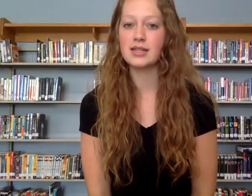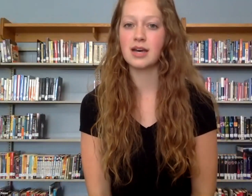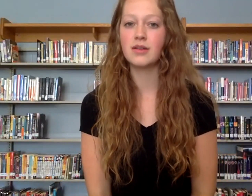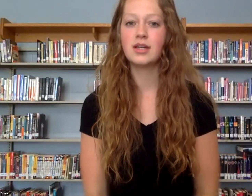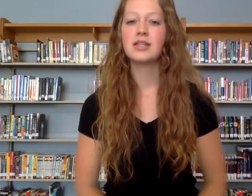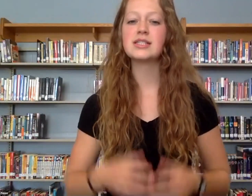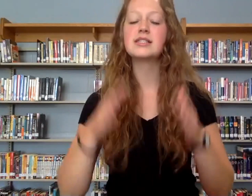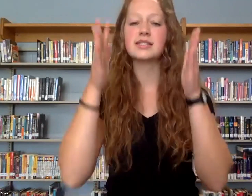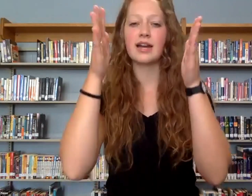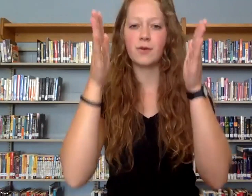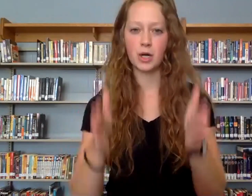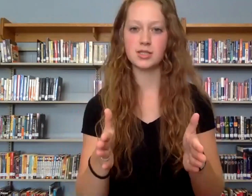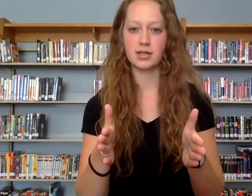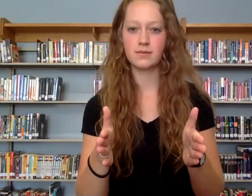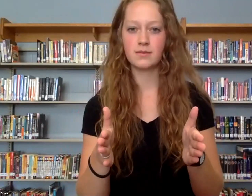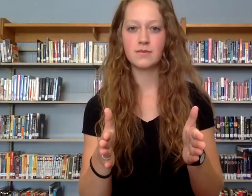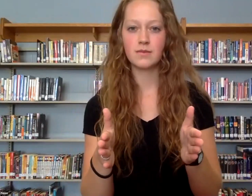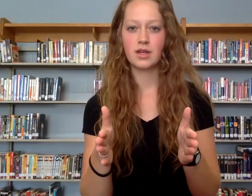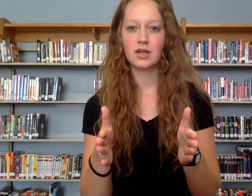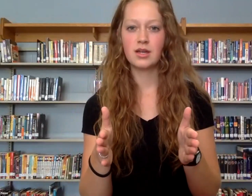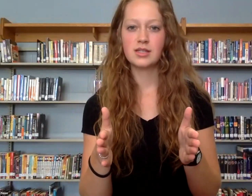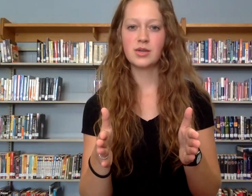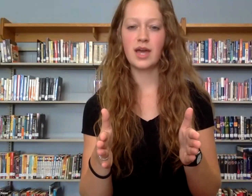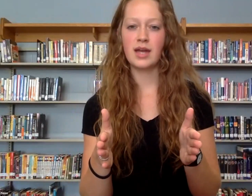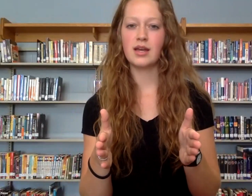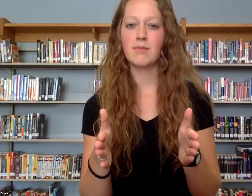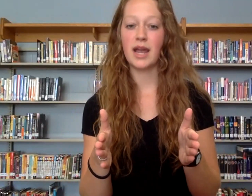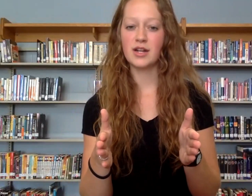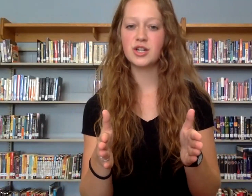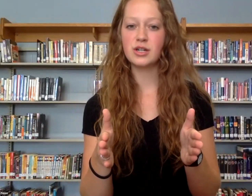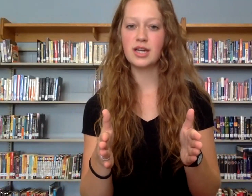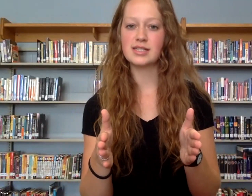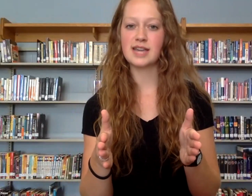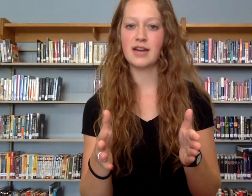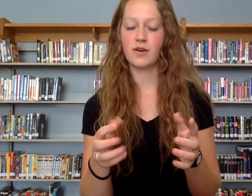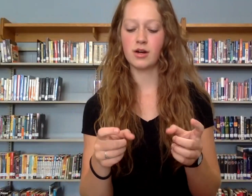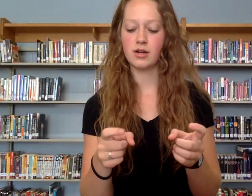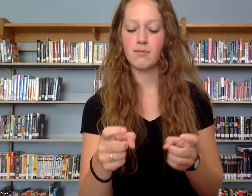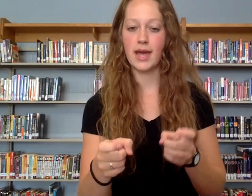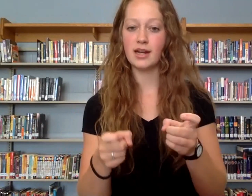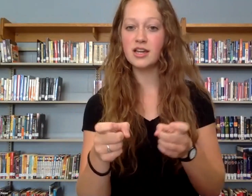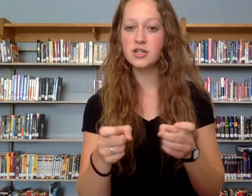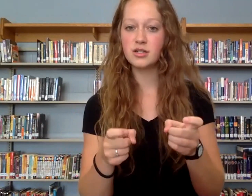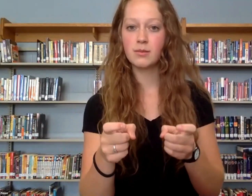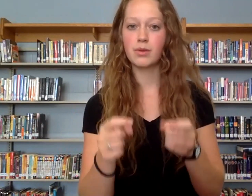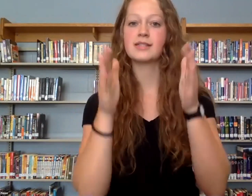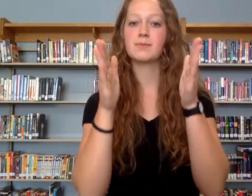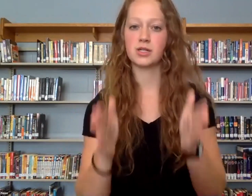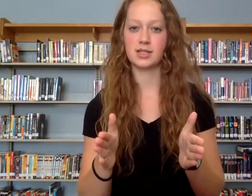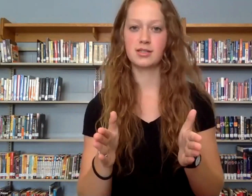ASL, this is the sign for person. So then manager is the sign for manage plus person,